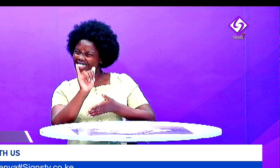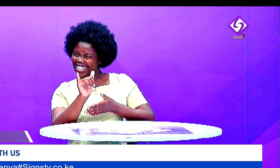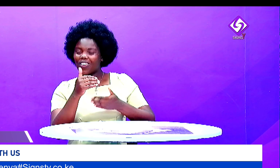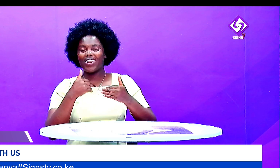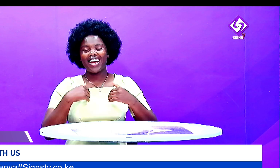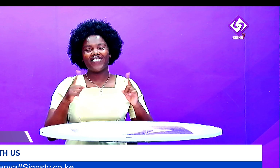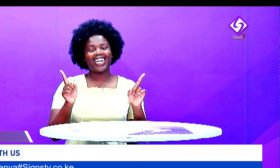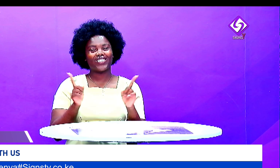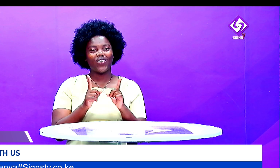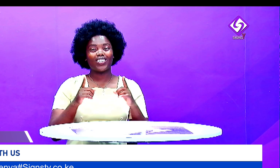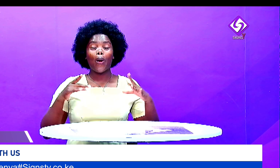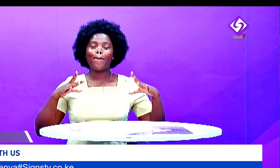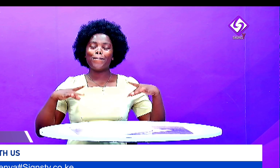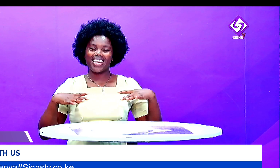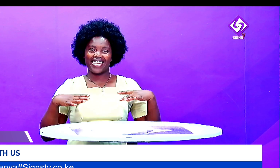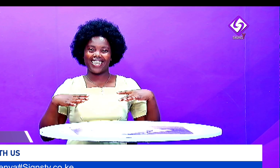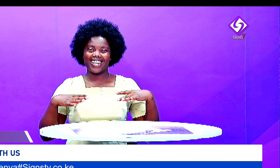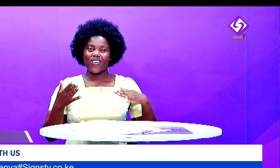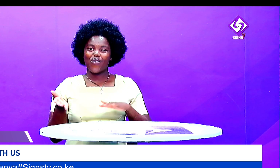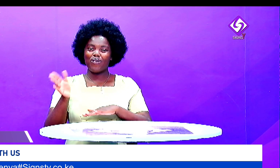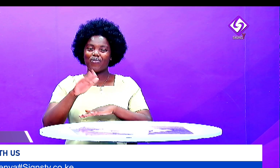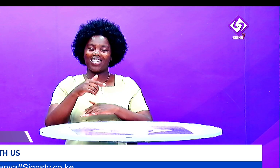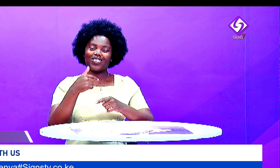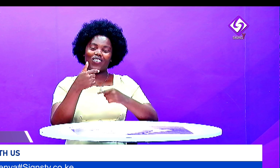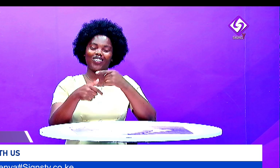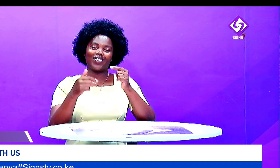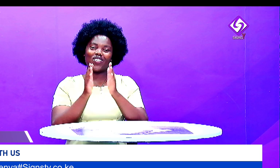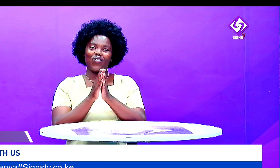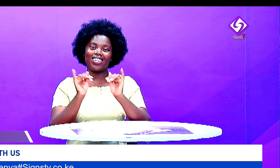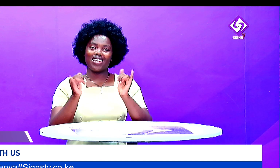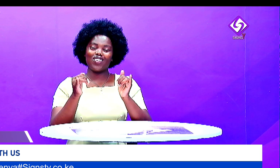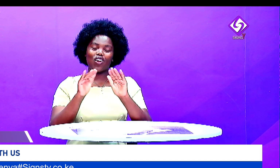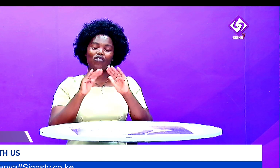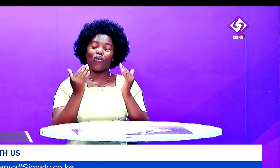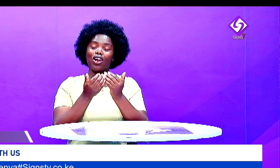before the sports news, we'll have a short break and be back with more sports news. Stay tuned.